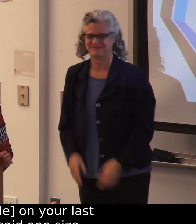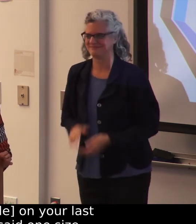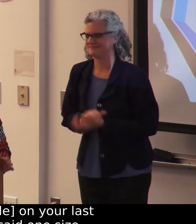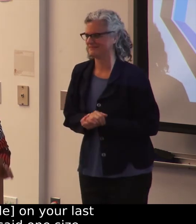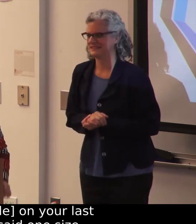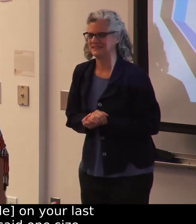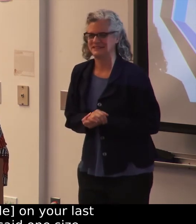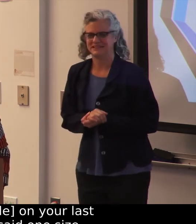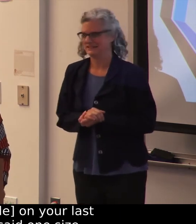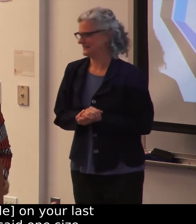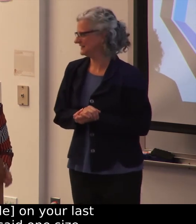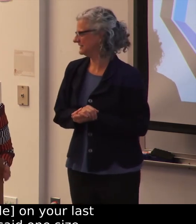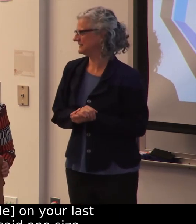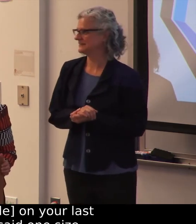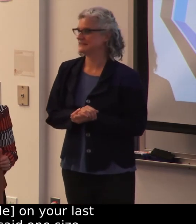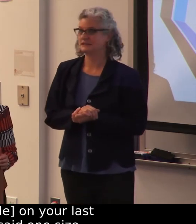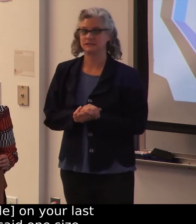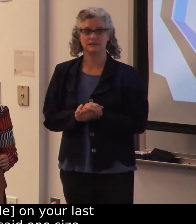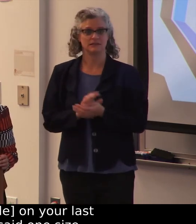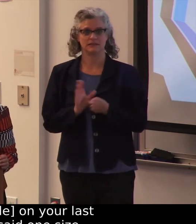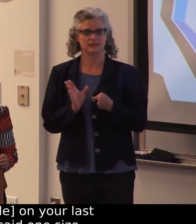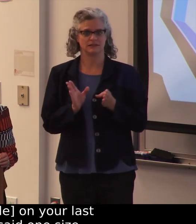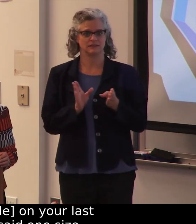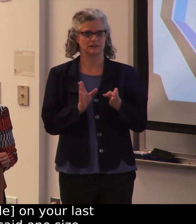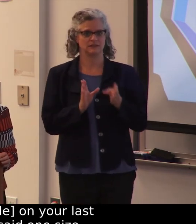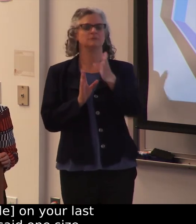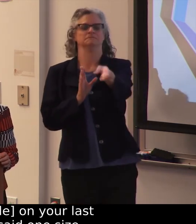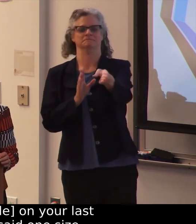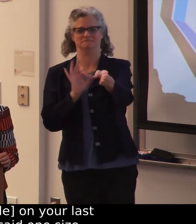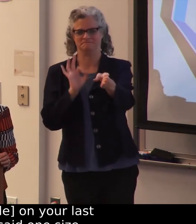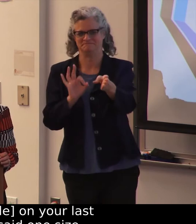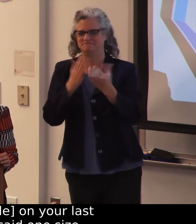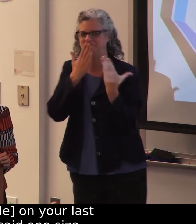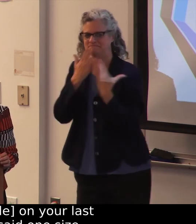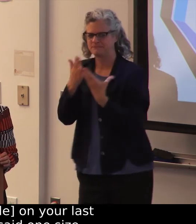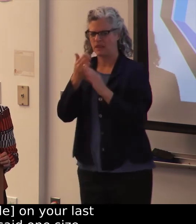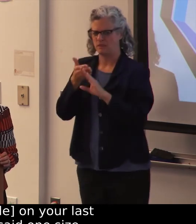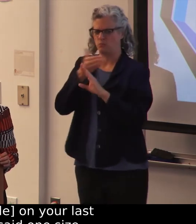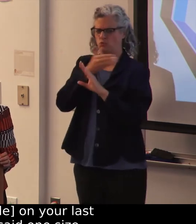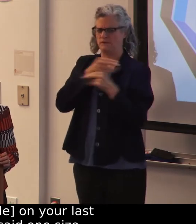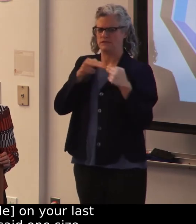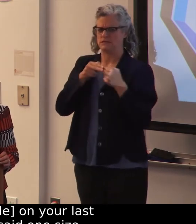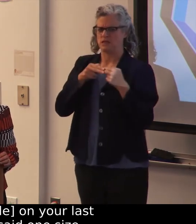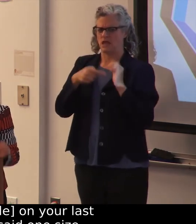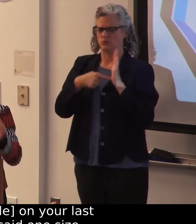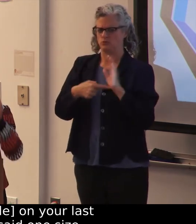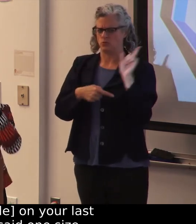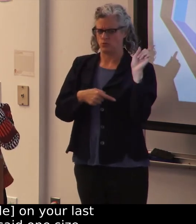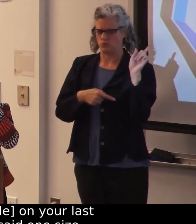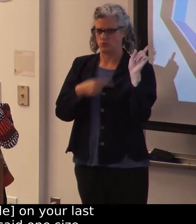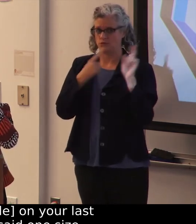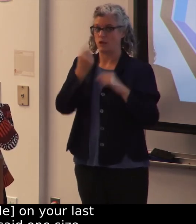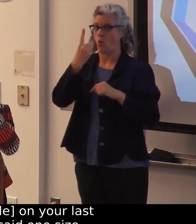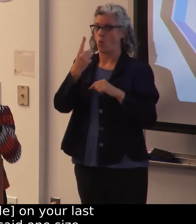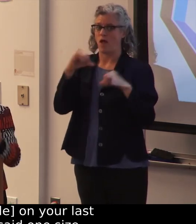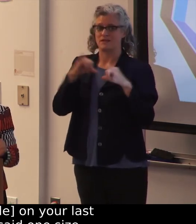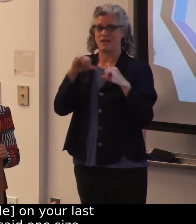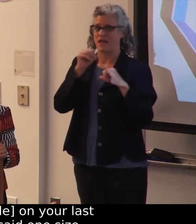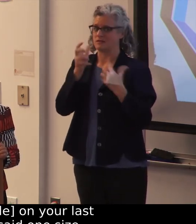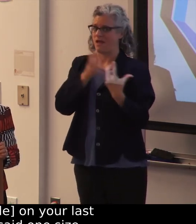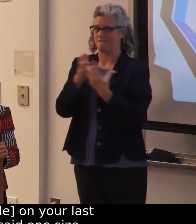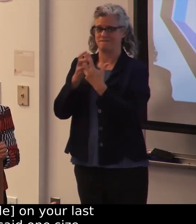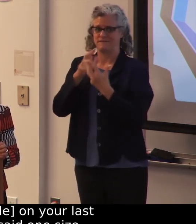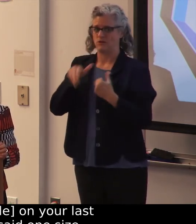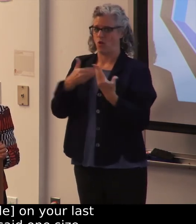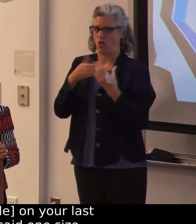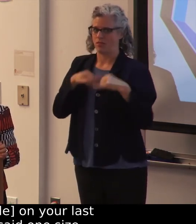Thank you for the nice presentation. In one of the last slides, you said one size does not fit for